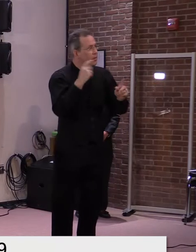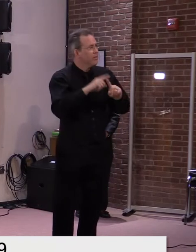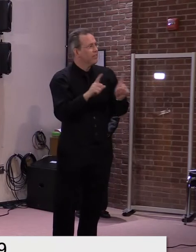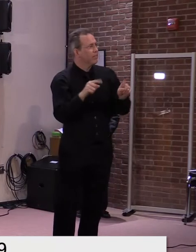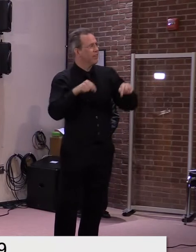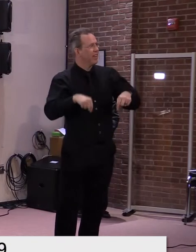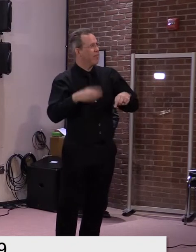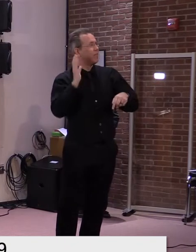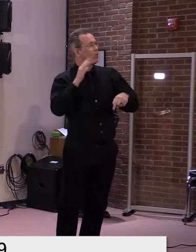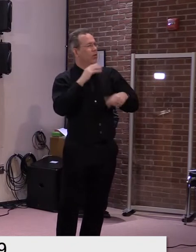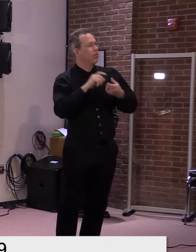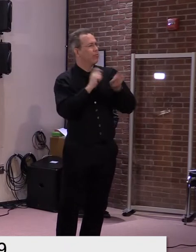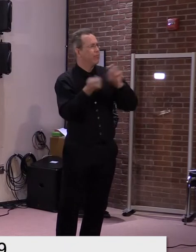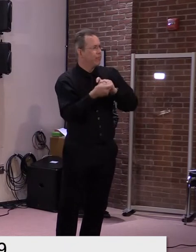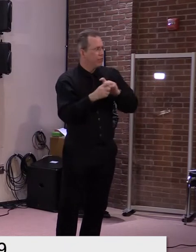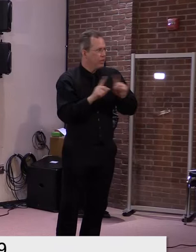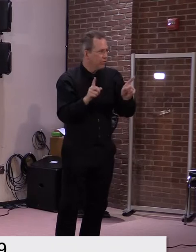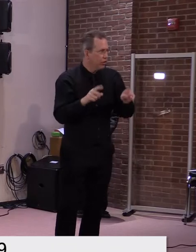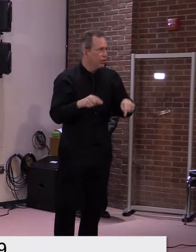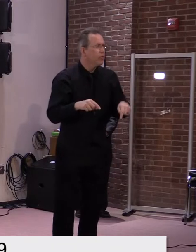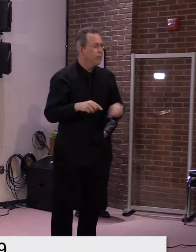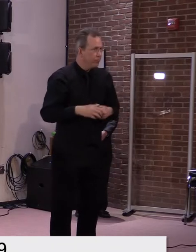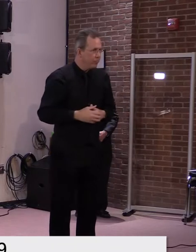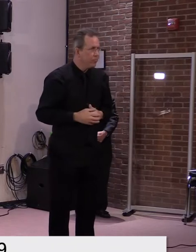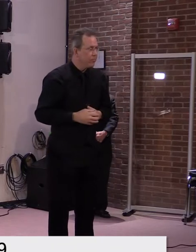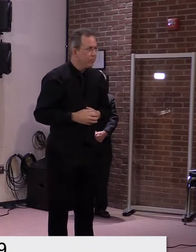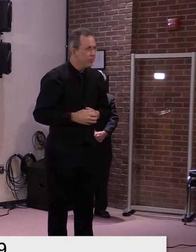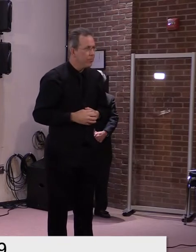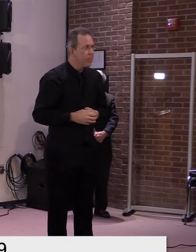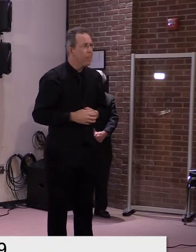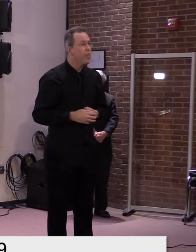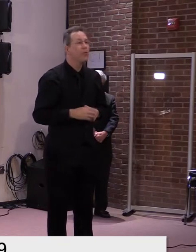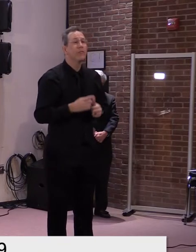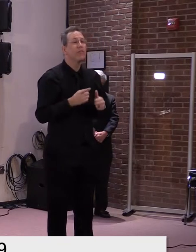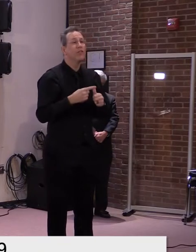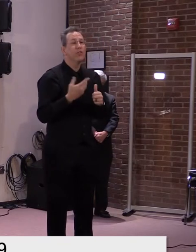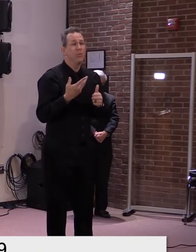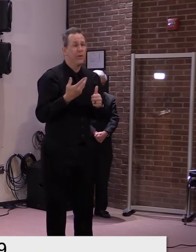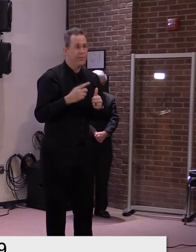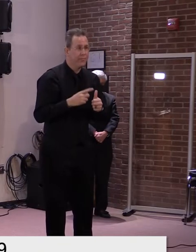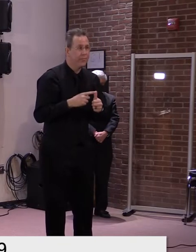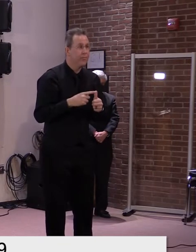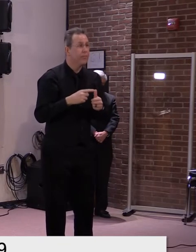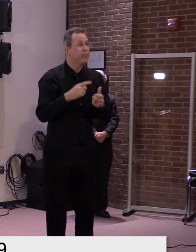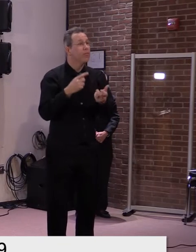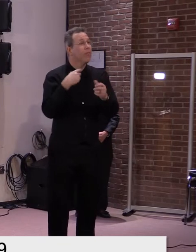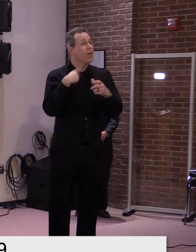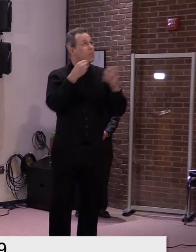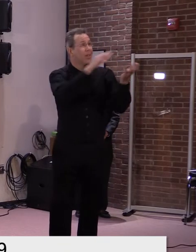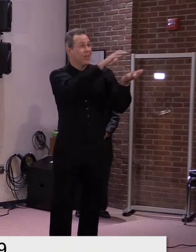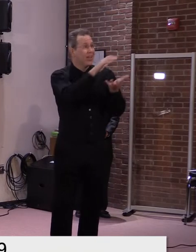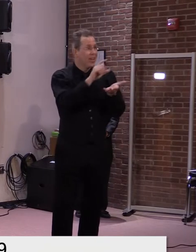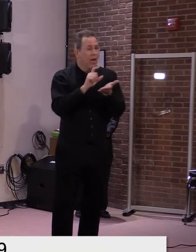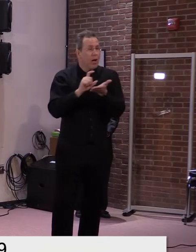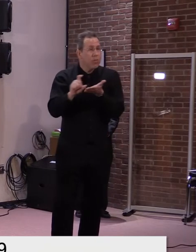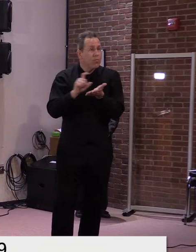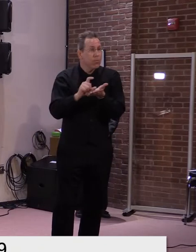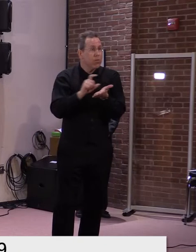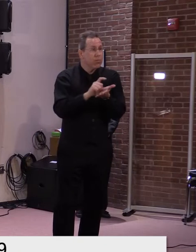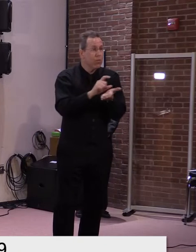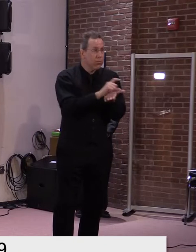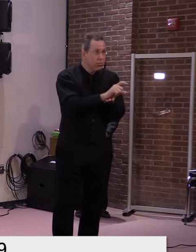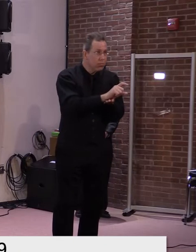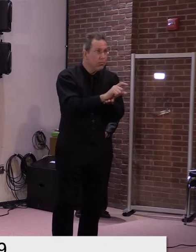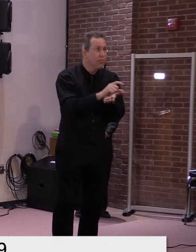the Coronavirus Relief Fund. First, the appropriation includes a carve-out of